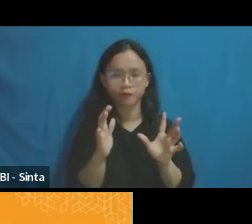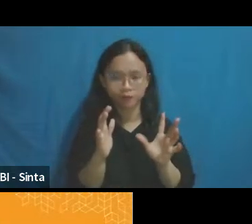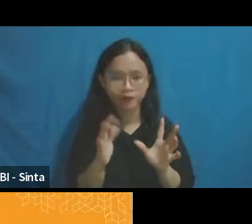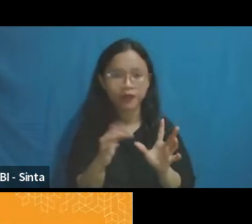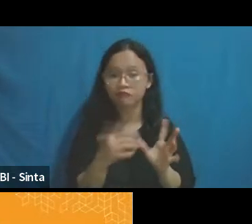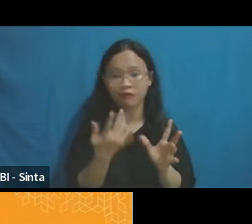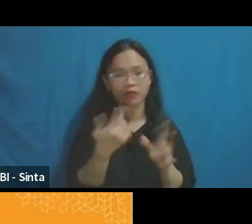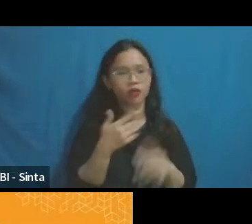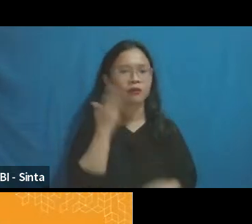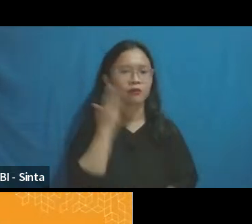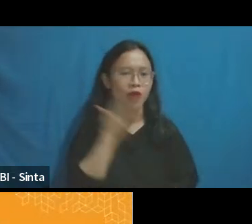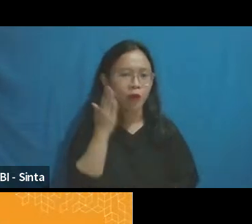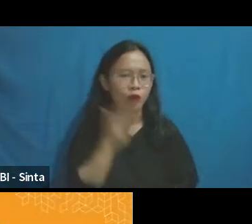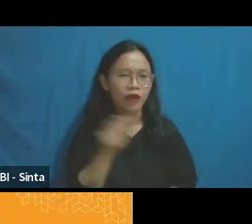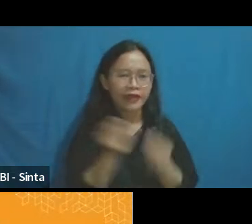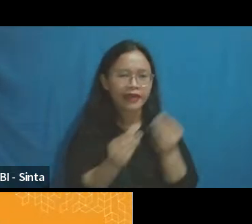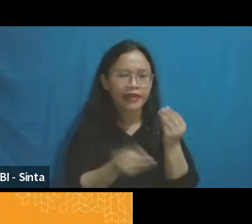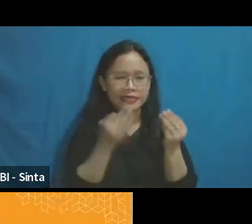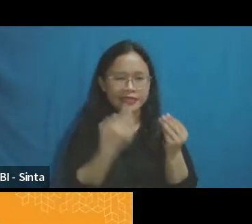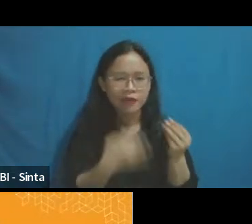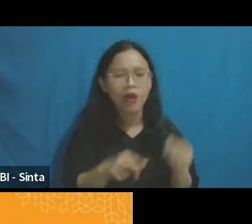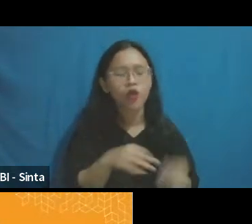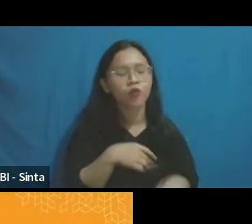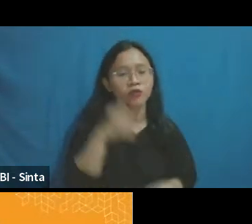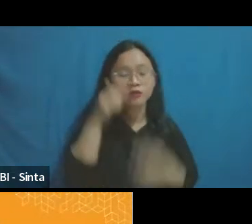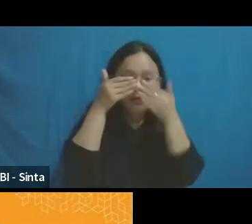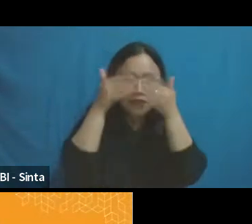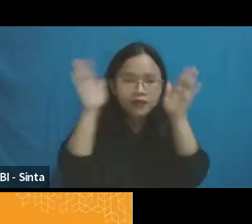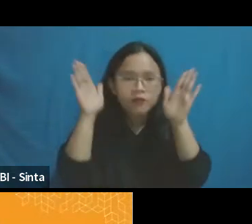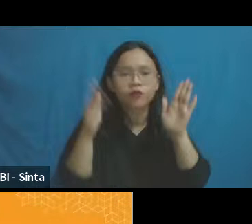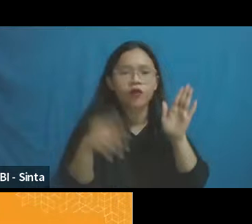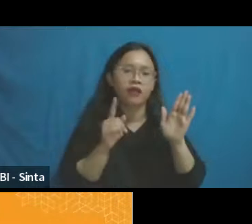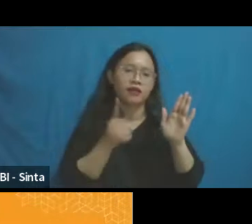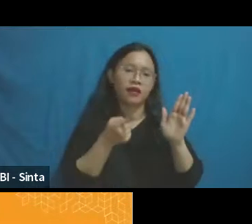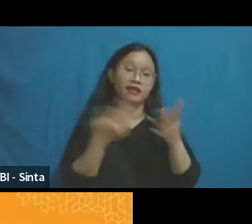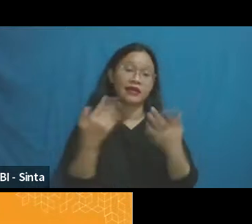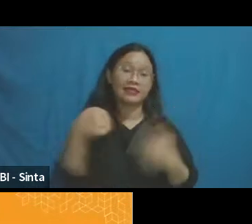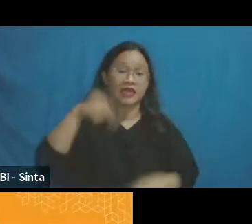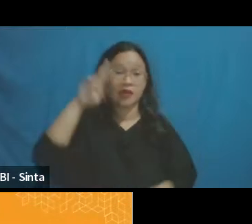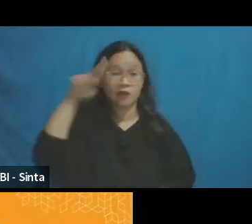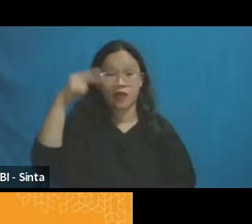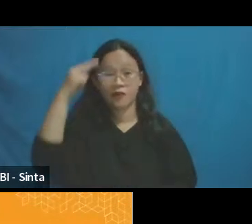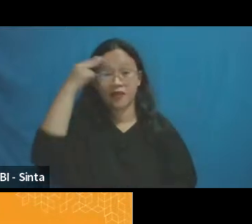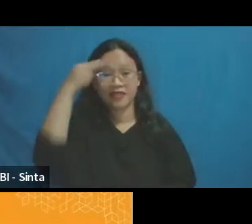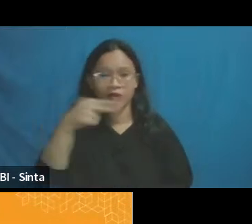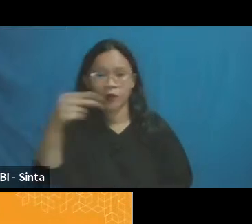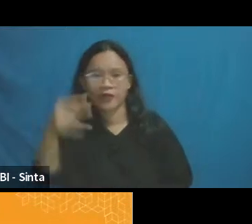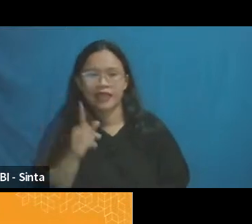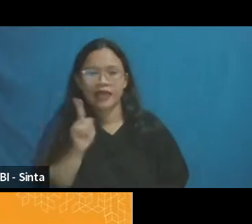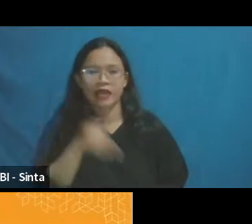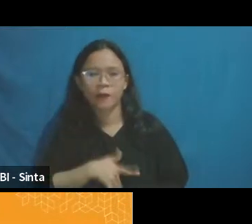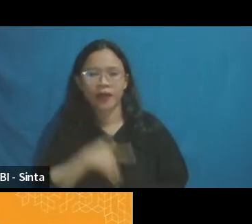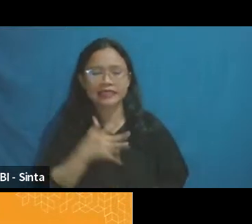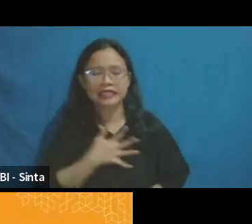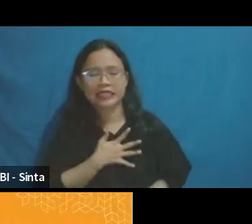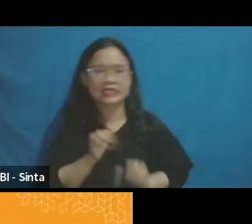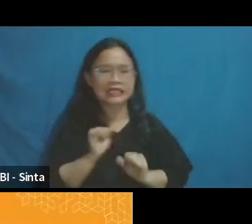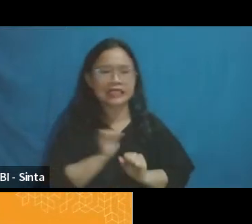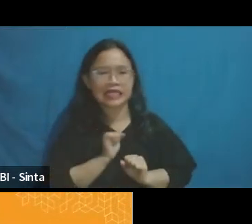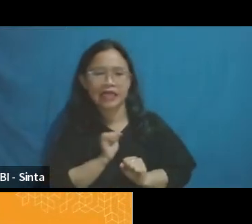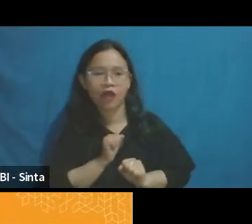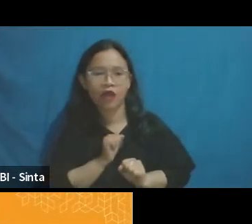the Indonesian government has therefore gotten a bit scared and is trying to crack down on this new consciousness and this